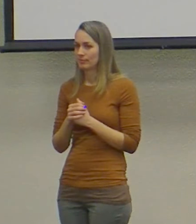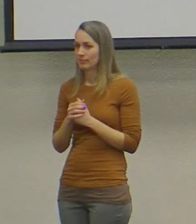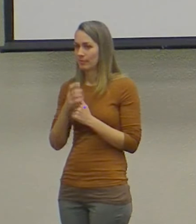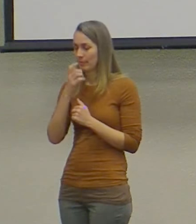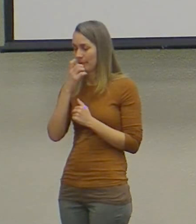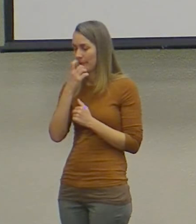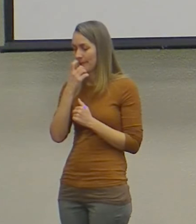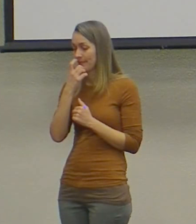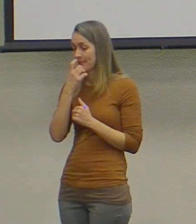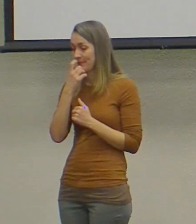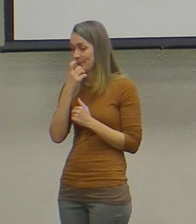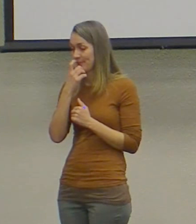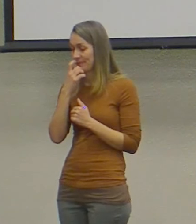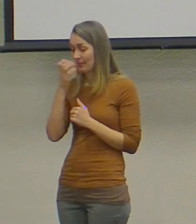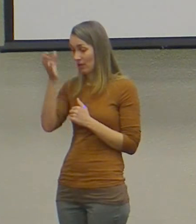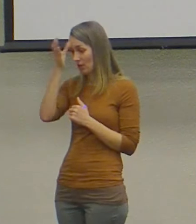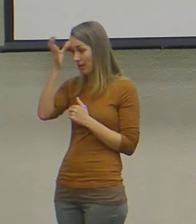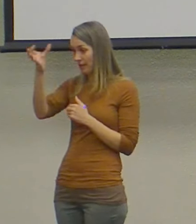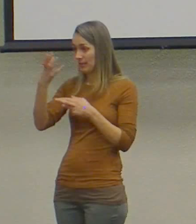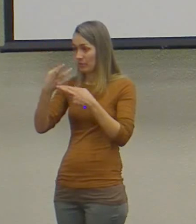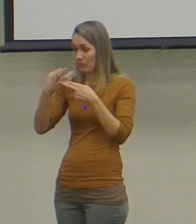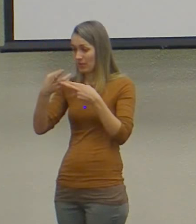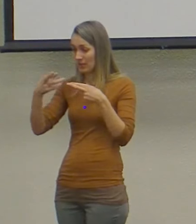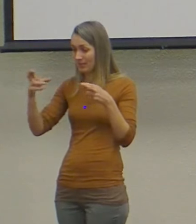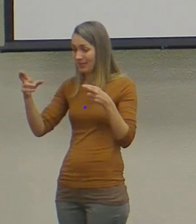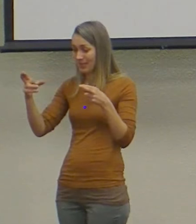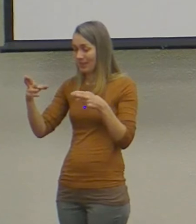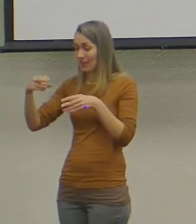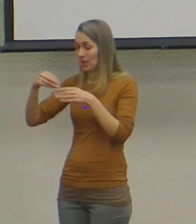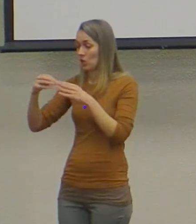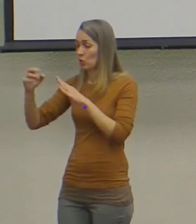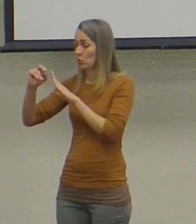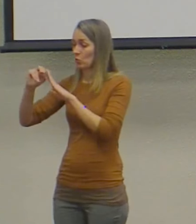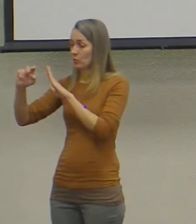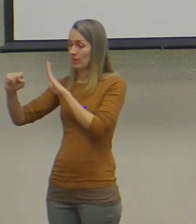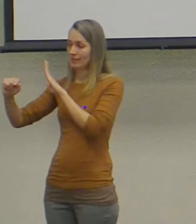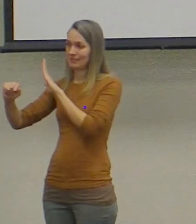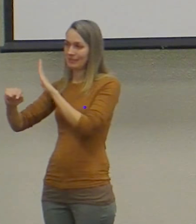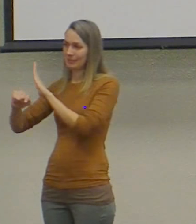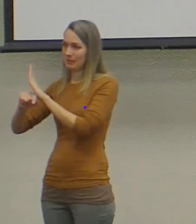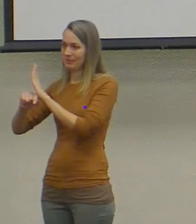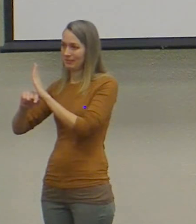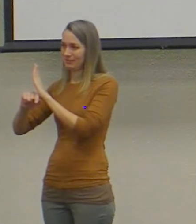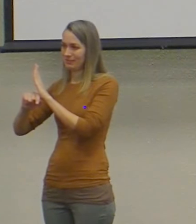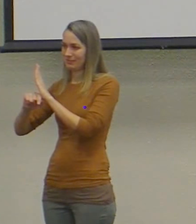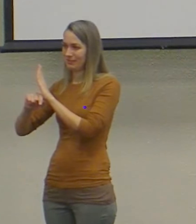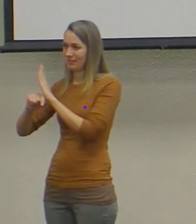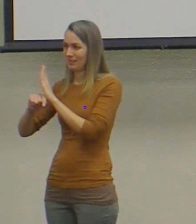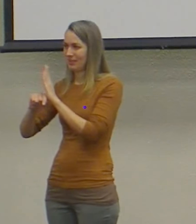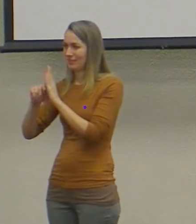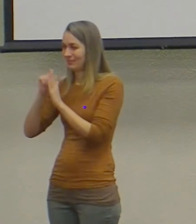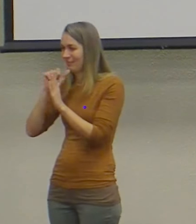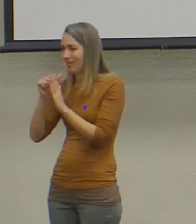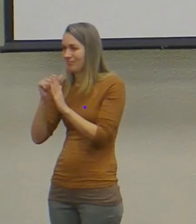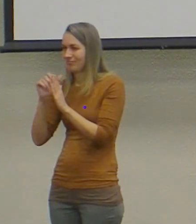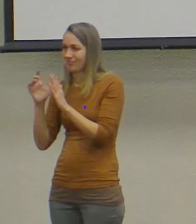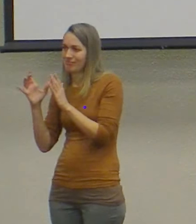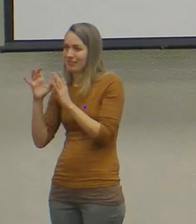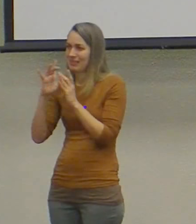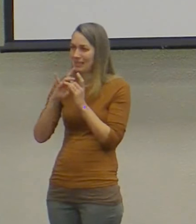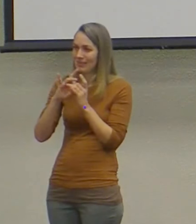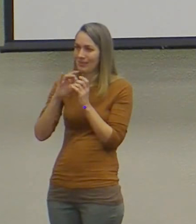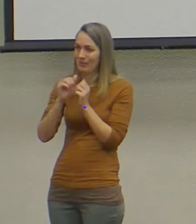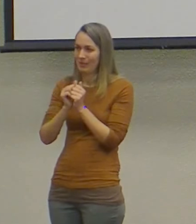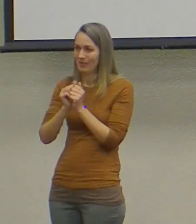As that concept of redemption moves into the New Testament, it is not rooted in Greek culture or the Roman